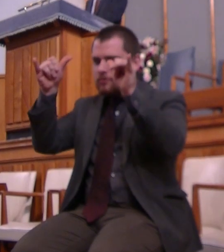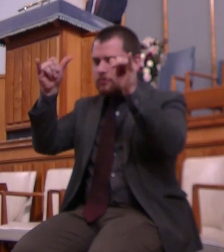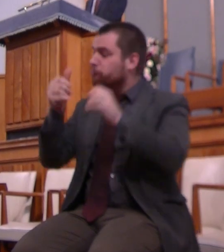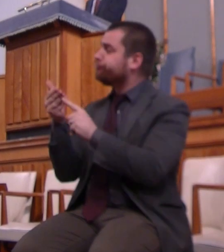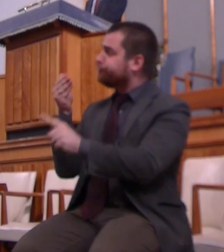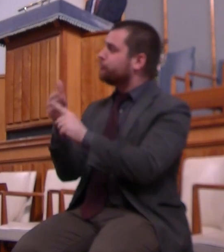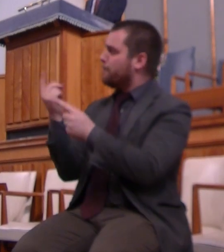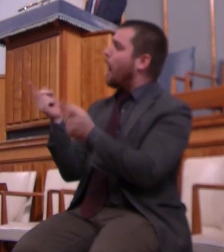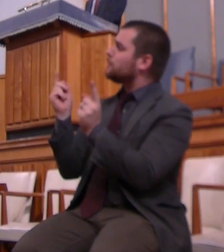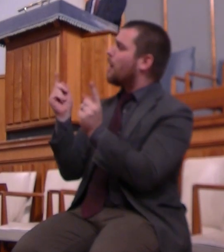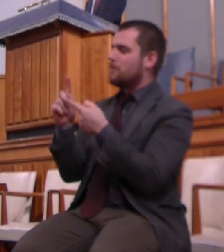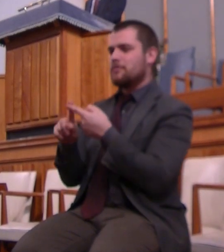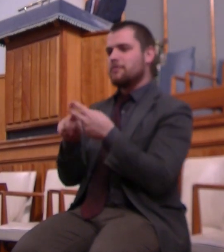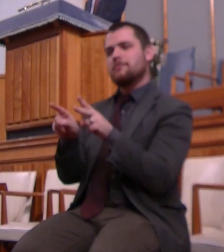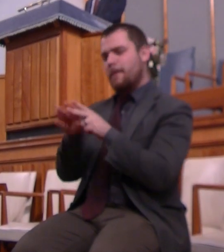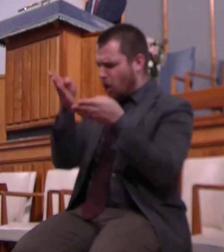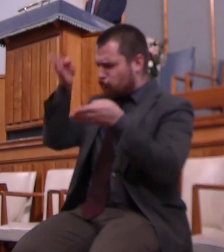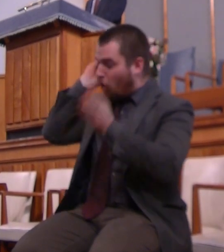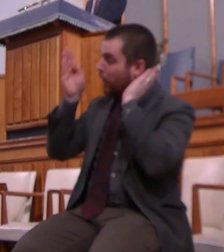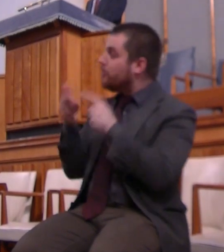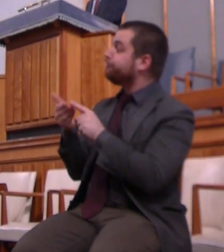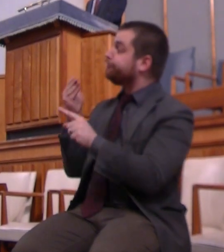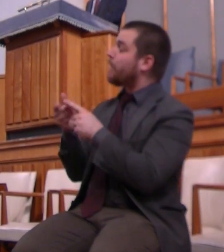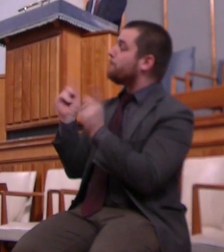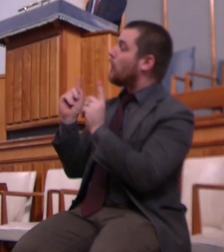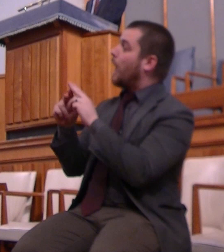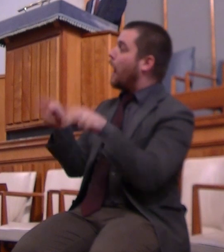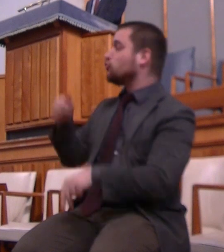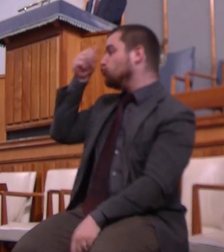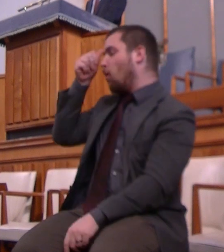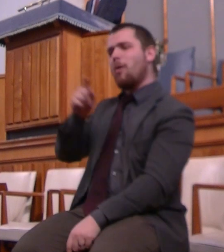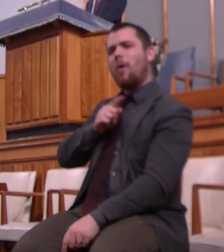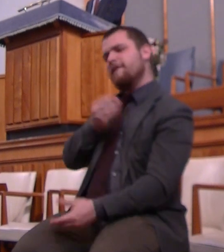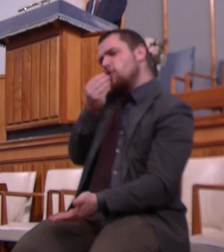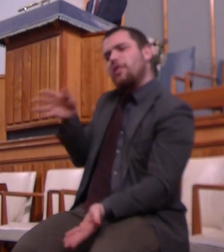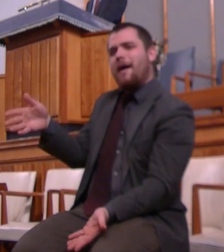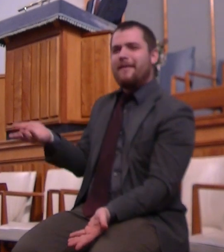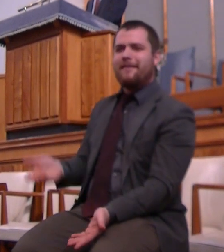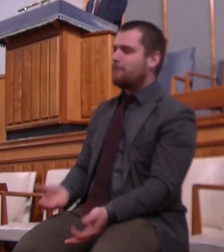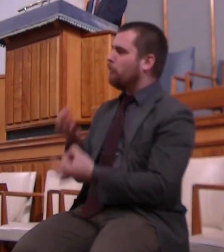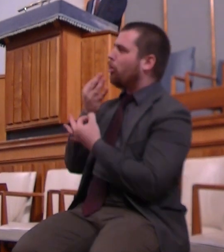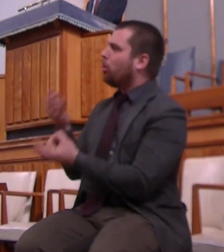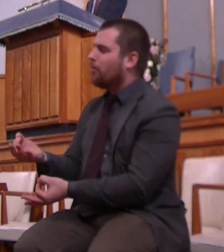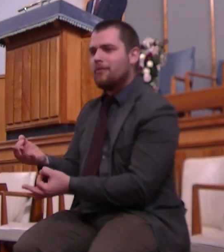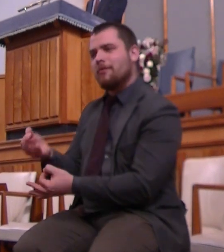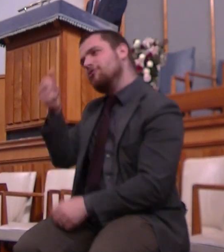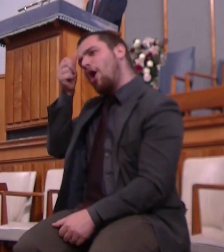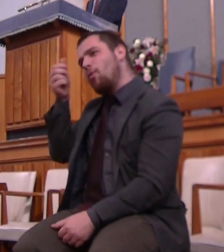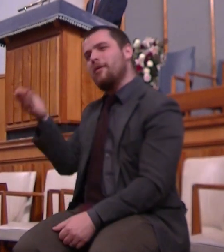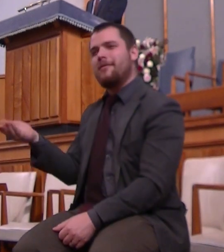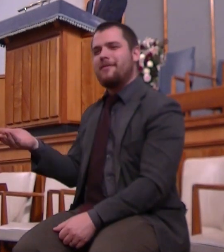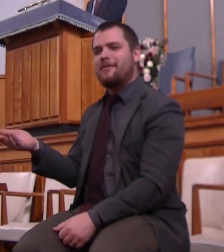his master's crib. It's in their interests, those creatures, to know those basic things.